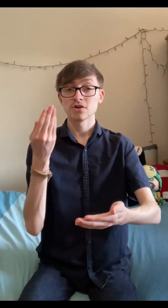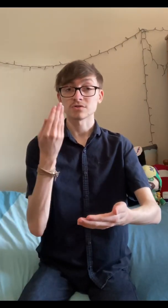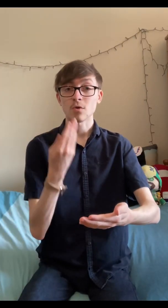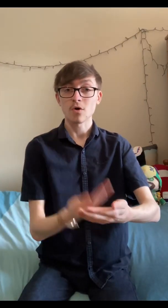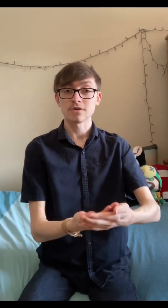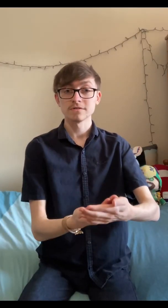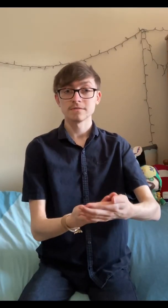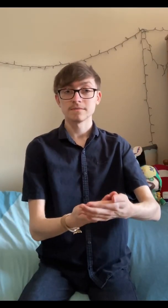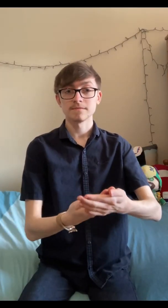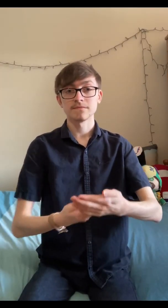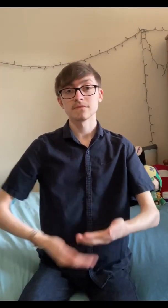So on,